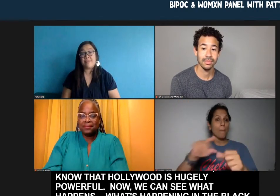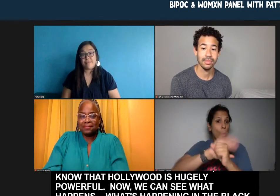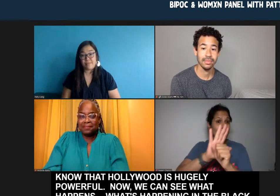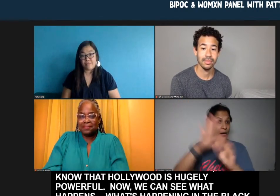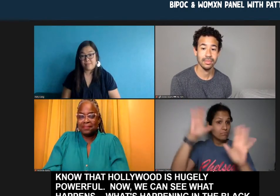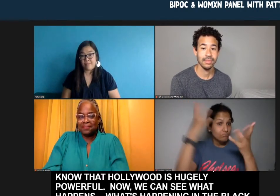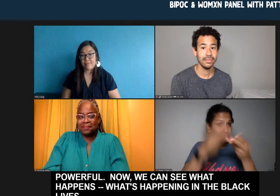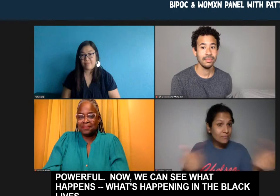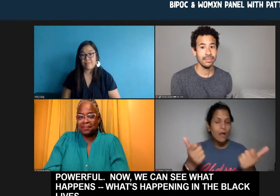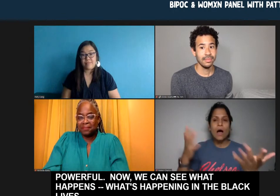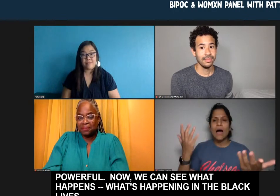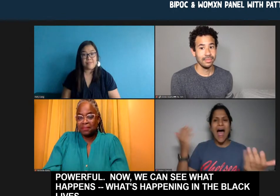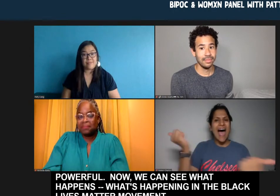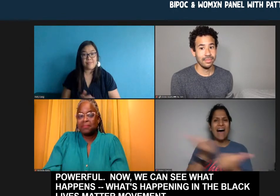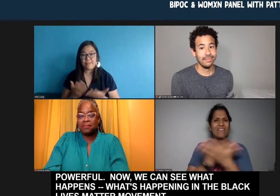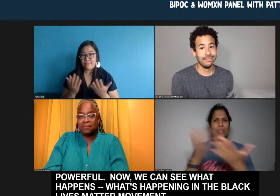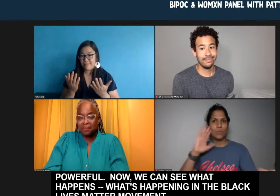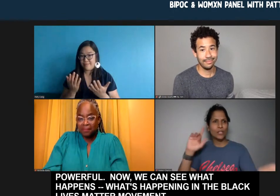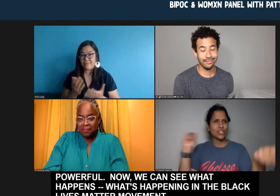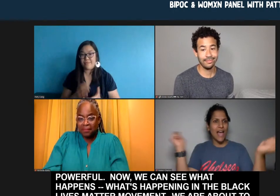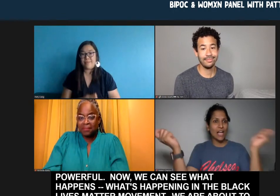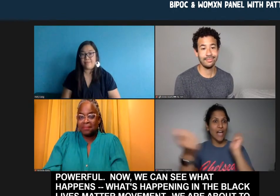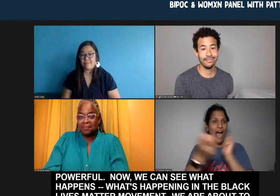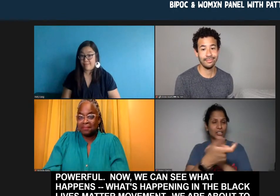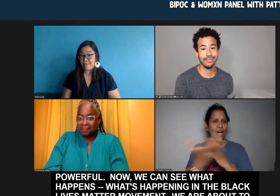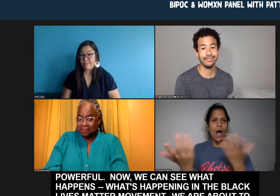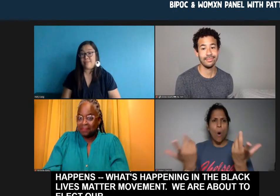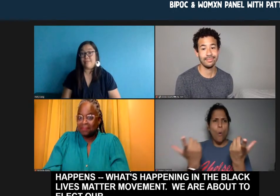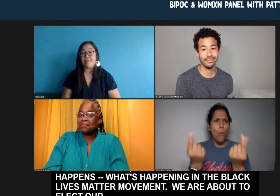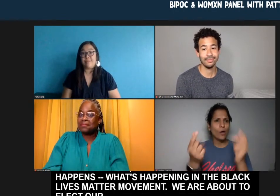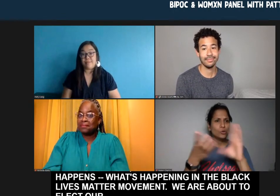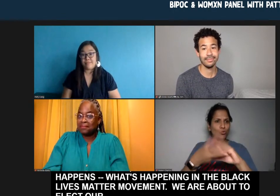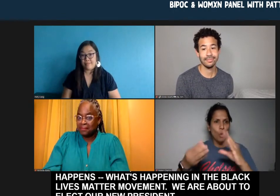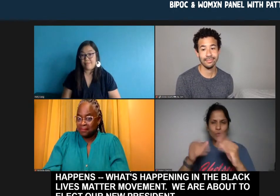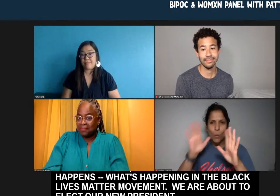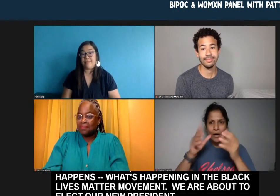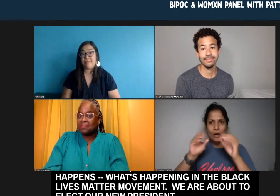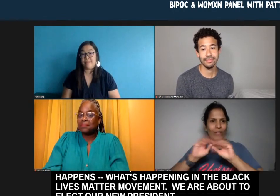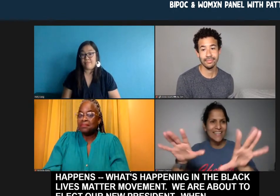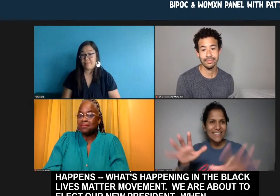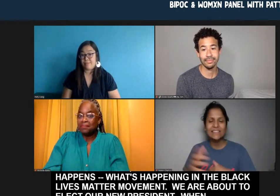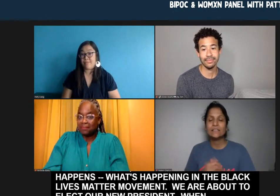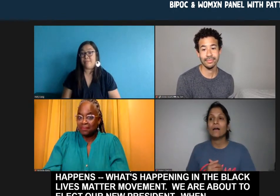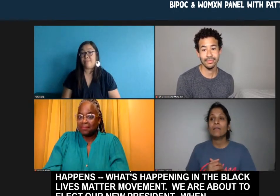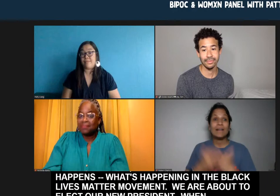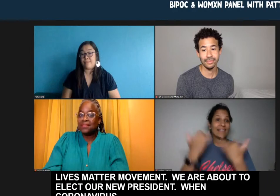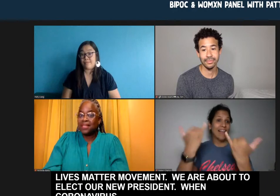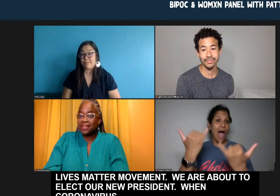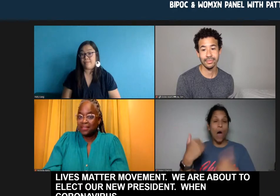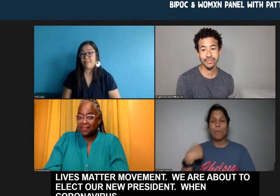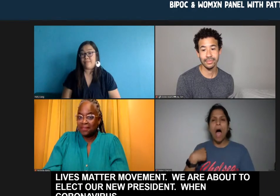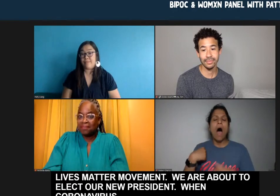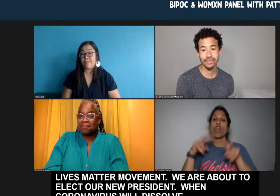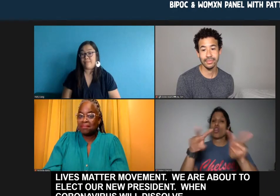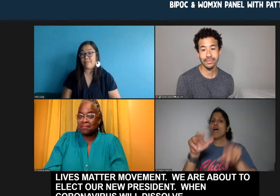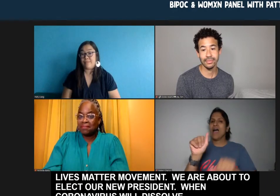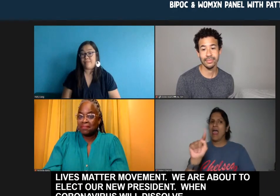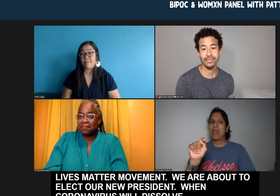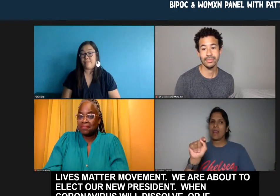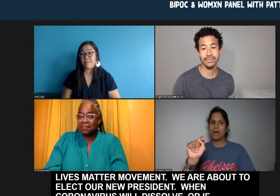our new president. And when coronavirus will dissolve, or if it will, and you know what the new